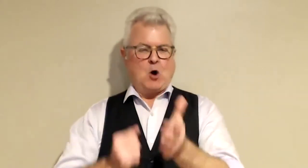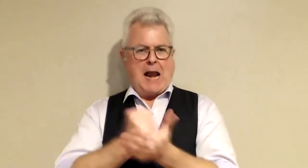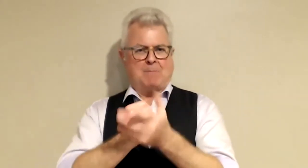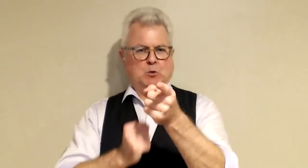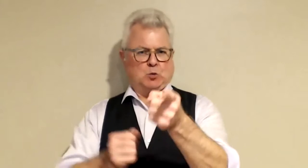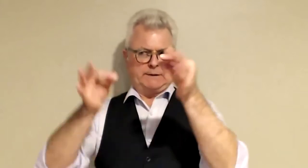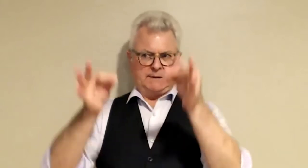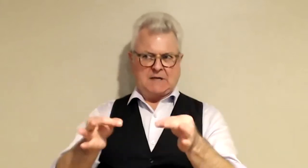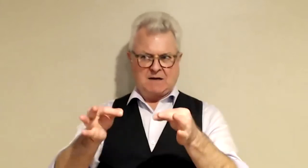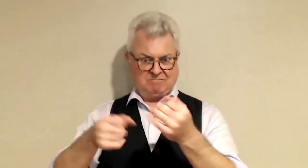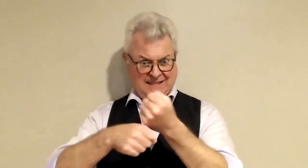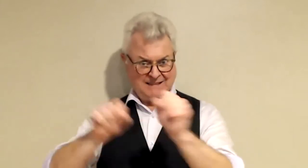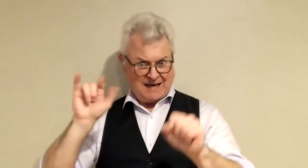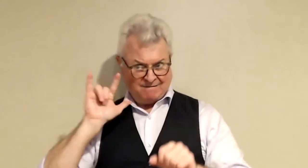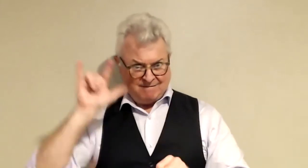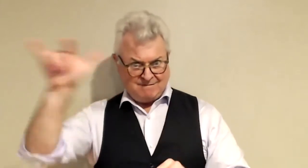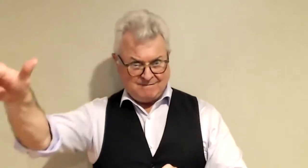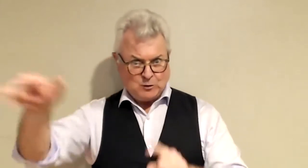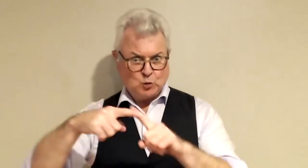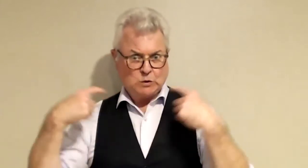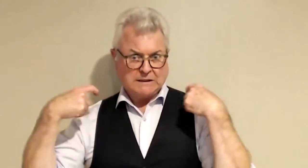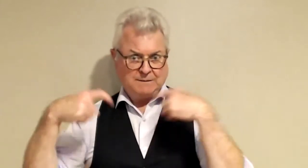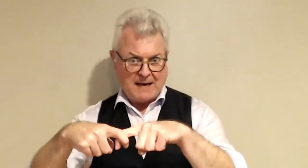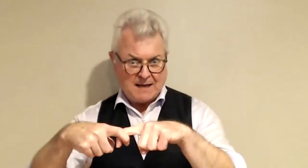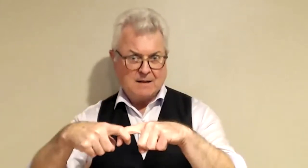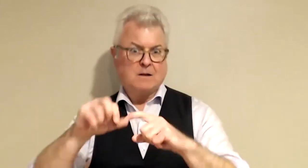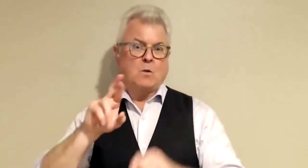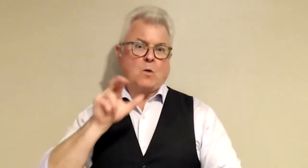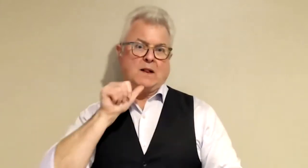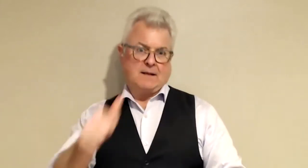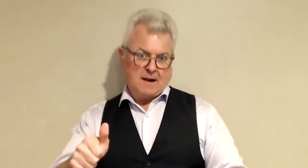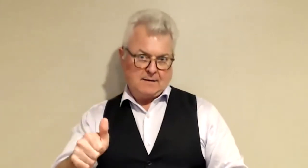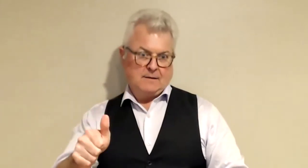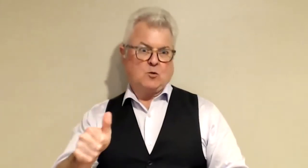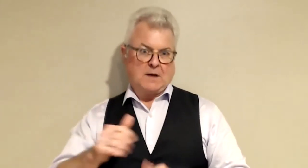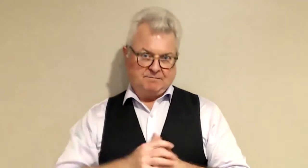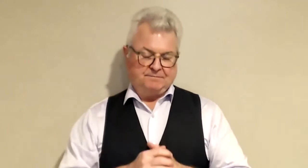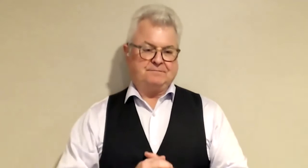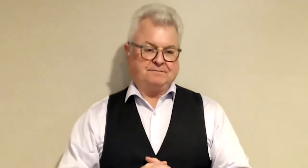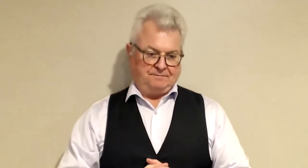without a doubt. Also, keep in mind that you will need to be fully masked at all times in public when you're flying.